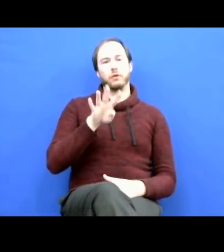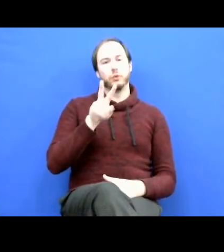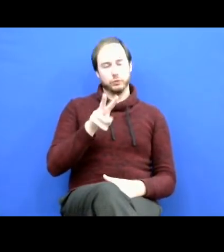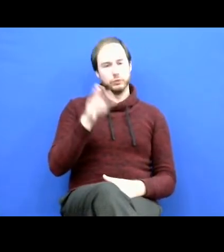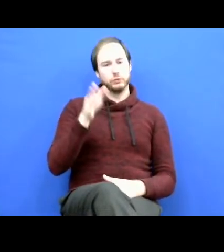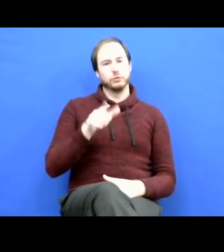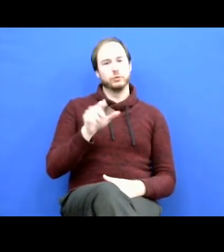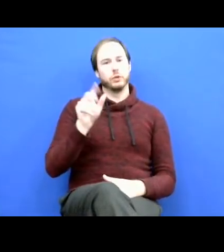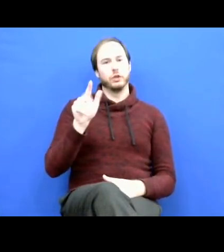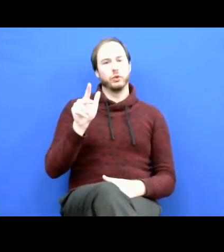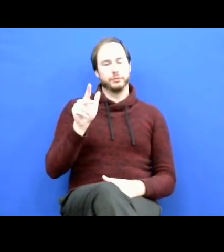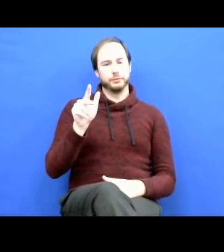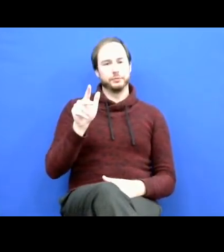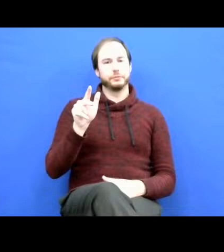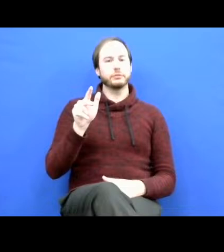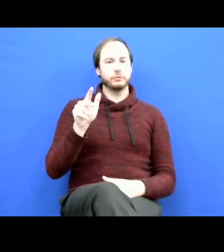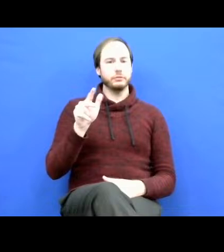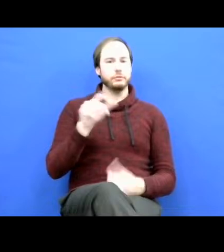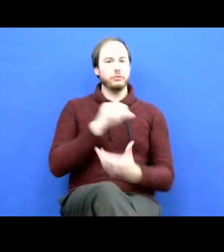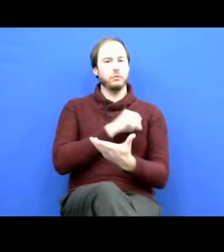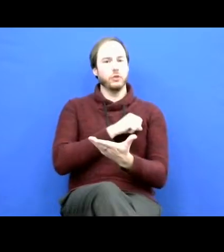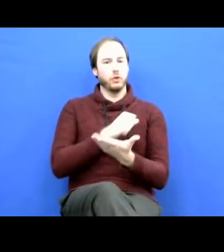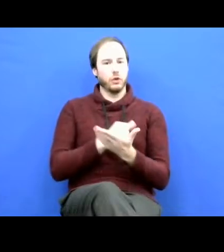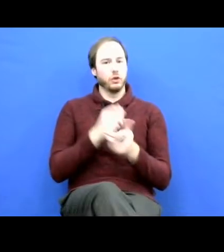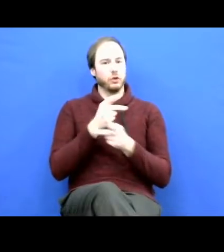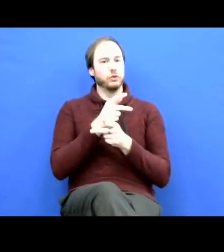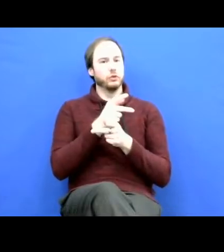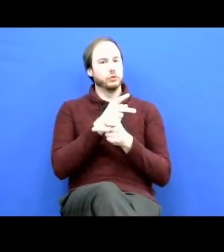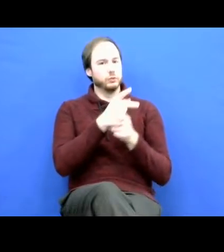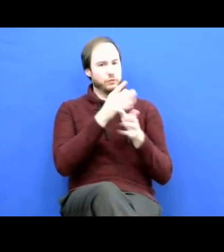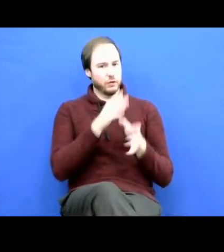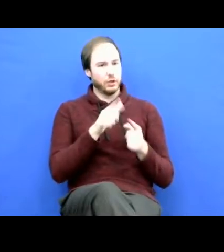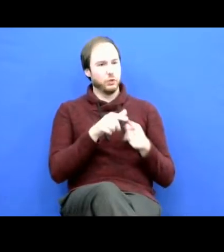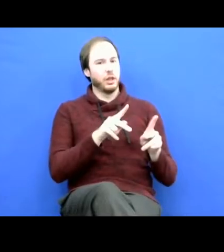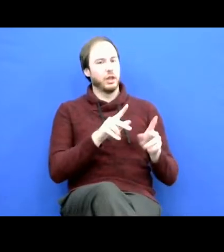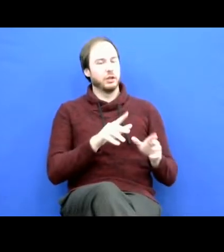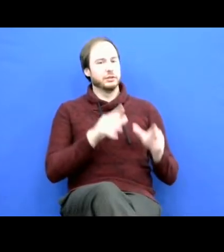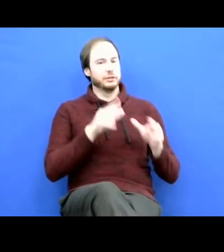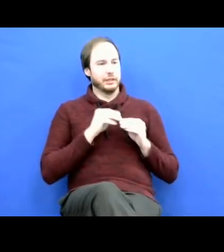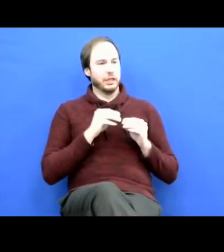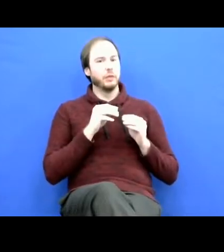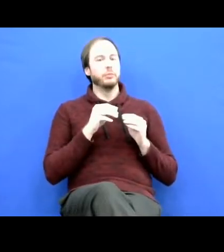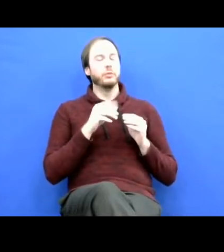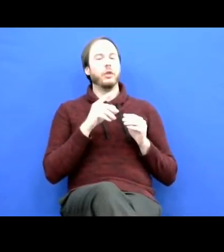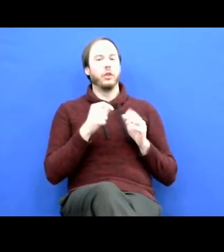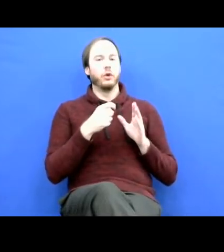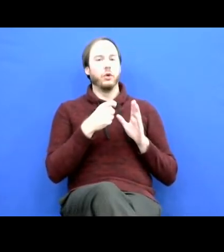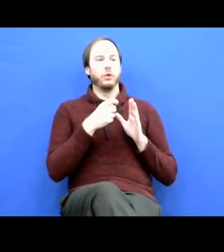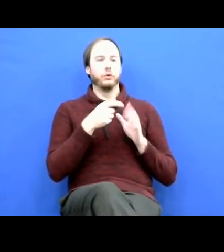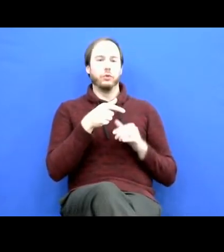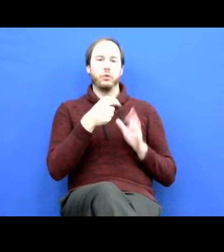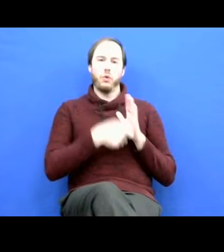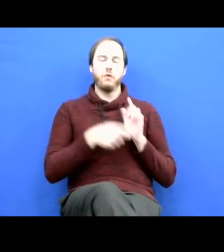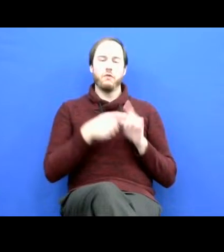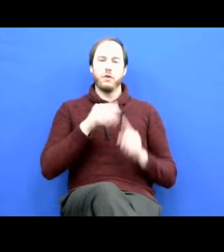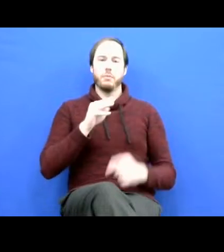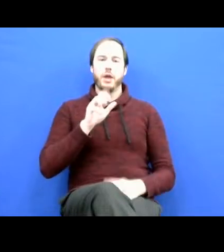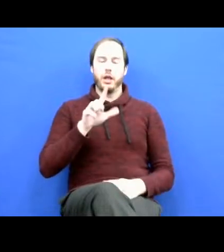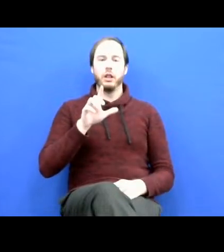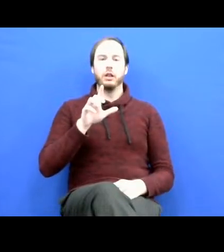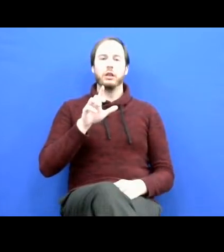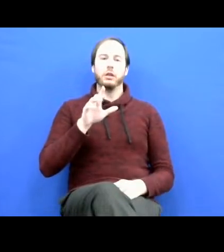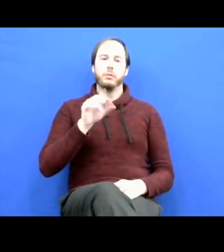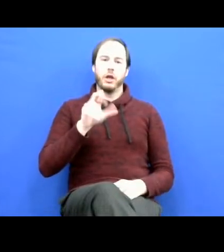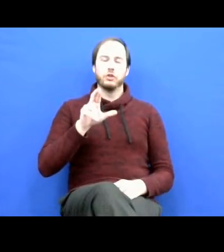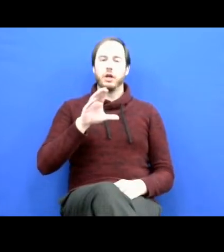26-442, 2023, to authorize the supervisor to accept the quotes from Mengel, Metzger, Bar and Company LLP,